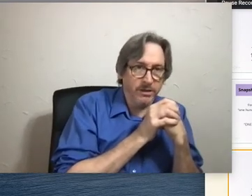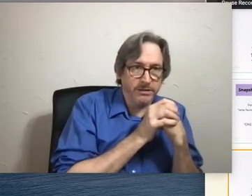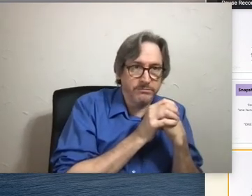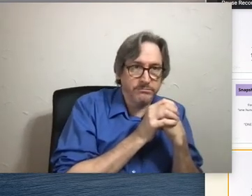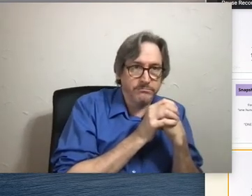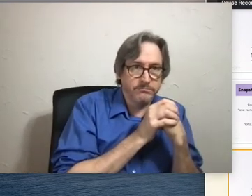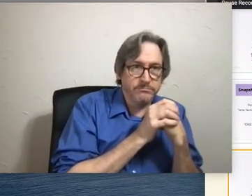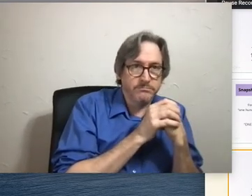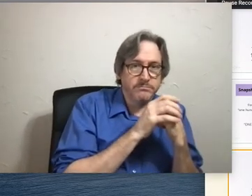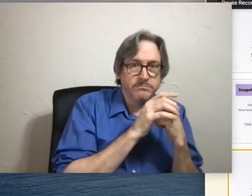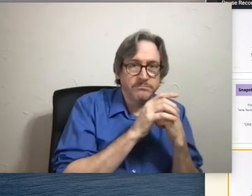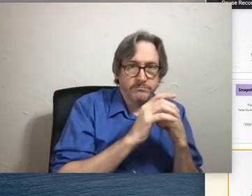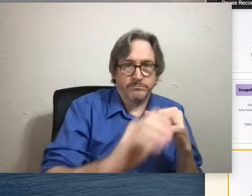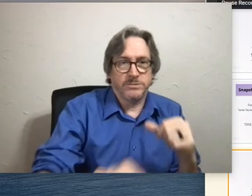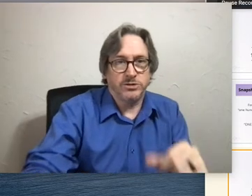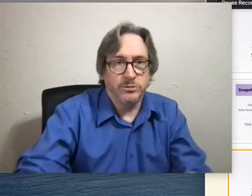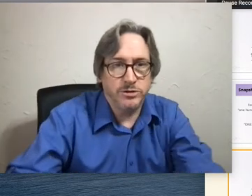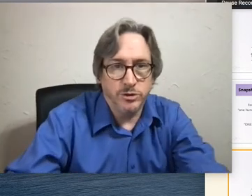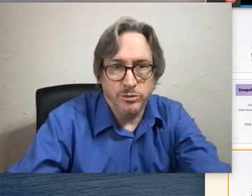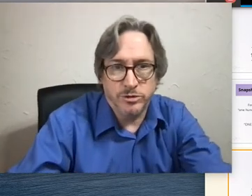100 million?